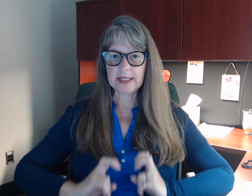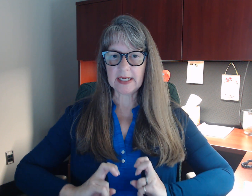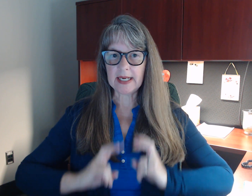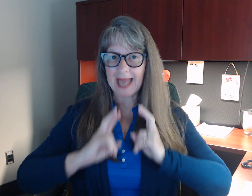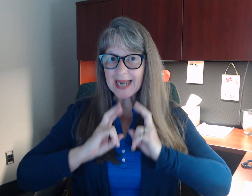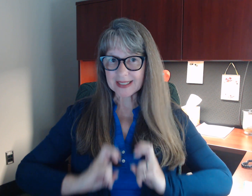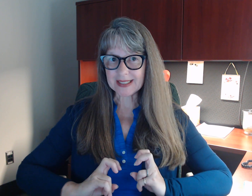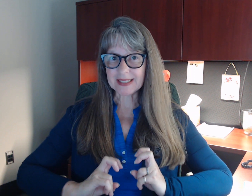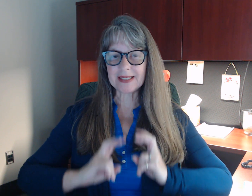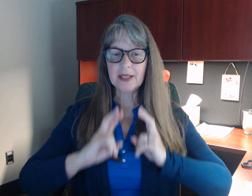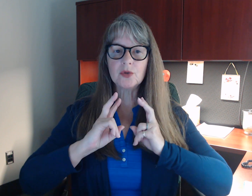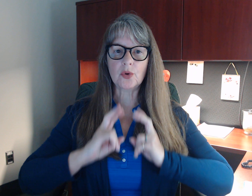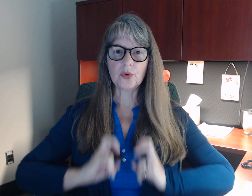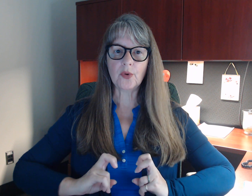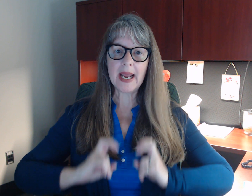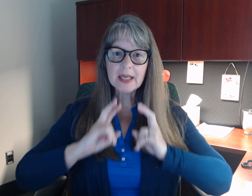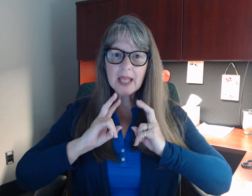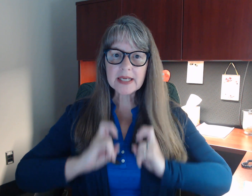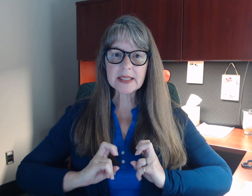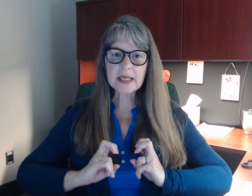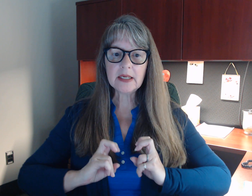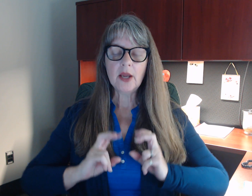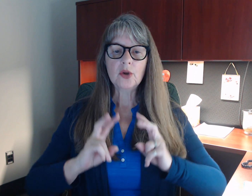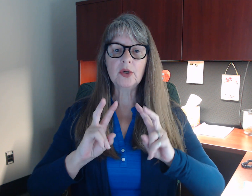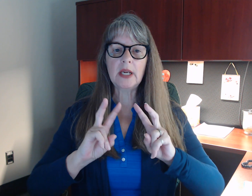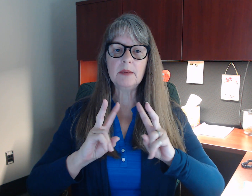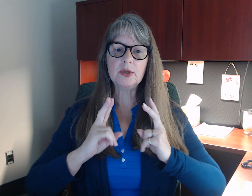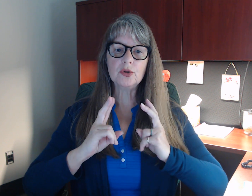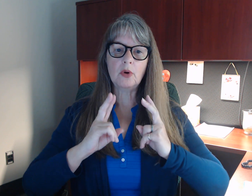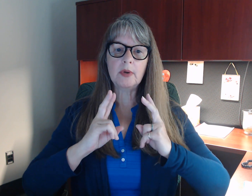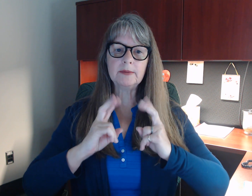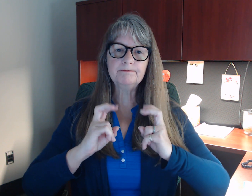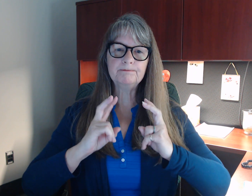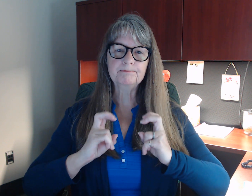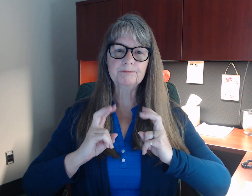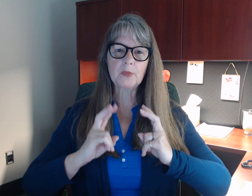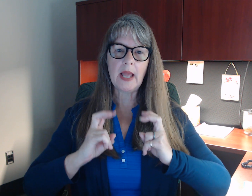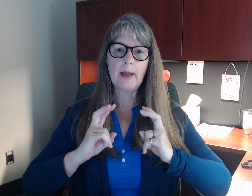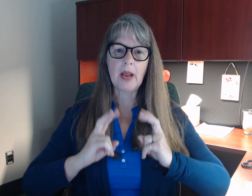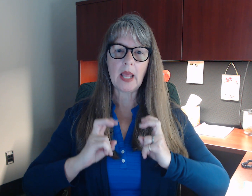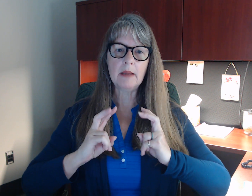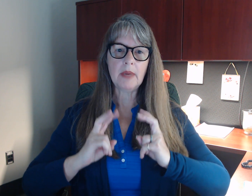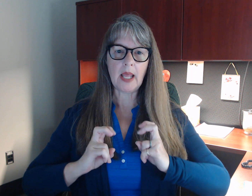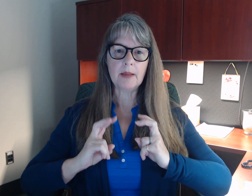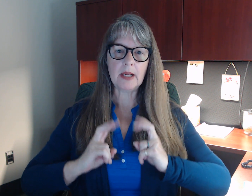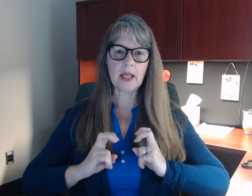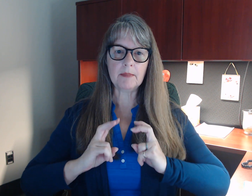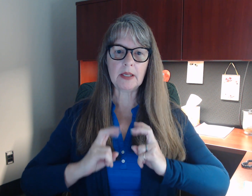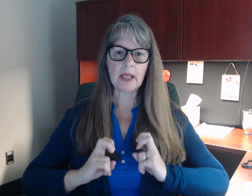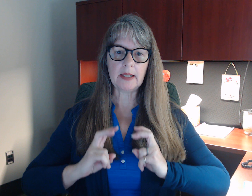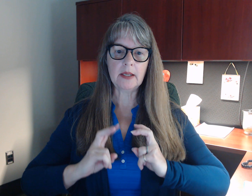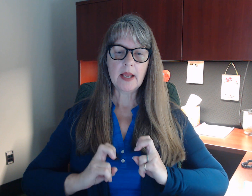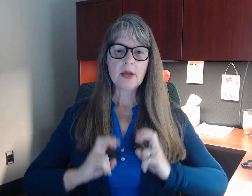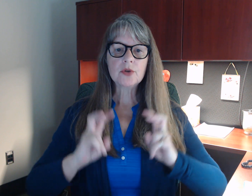an analysis. So you're analyzing, you're looking at, but you're going line by line by line by line by line.